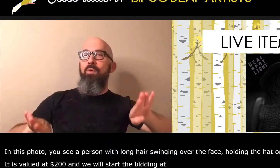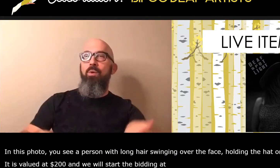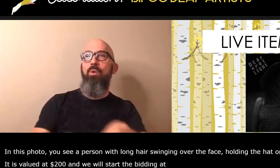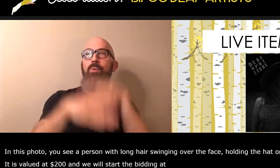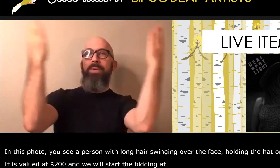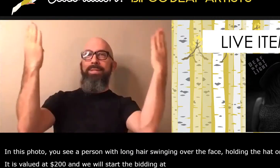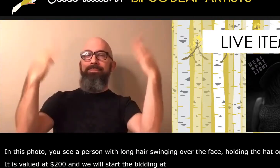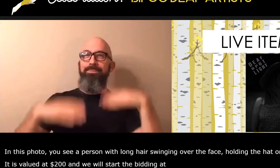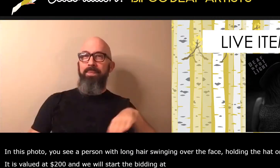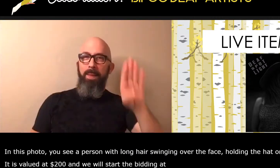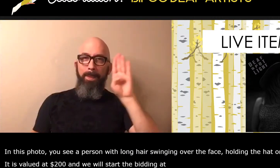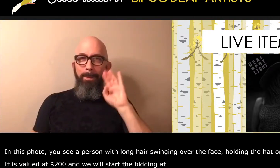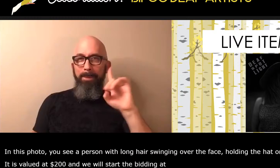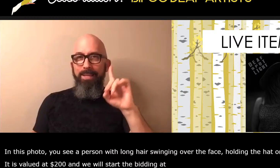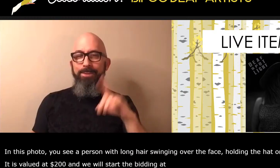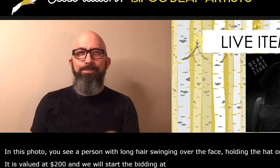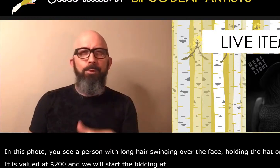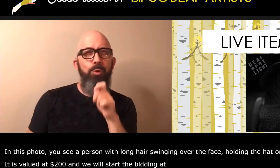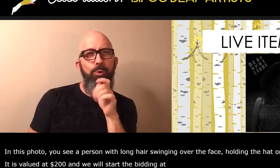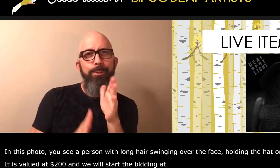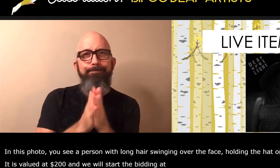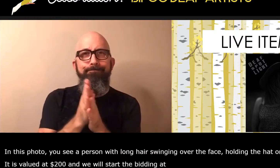$75.